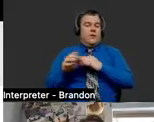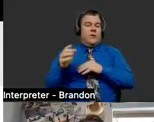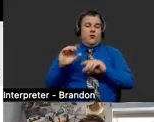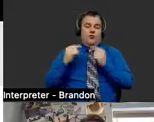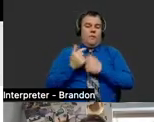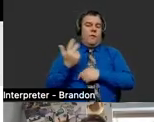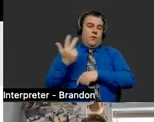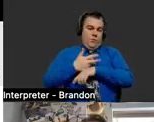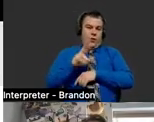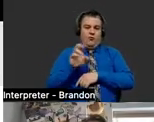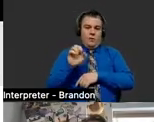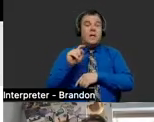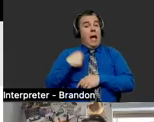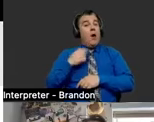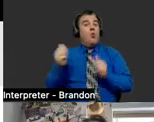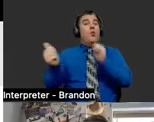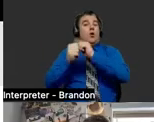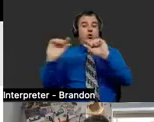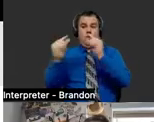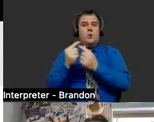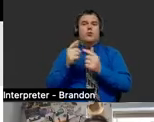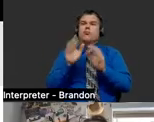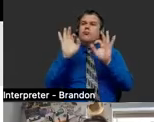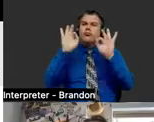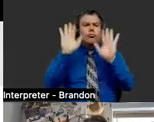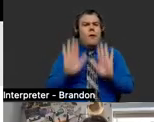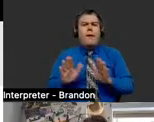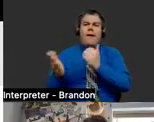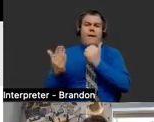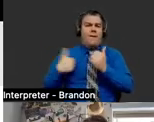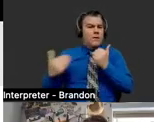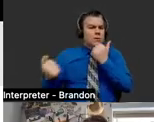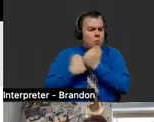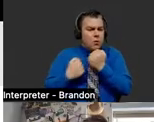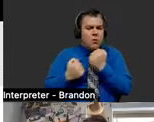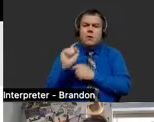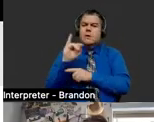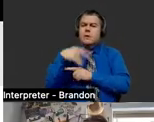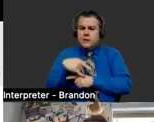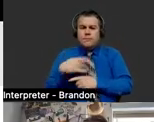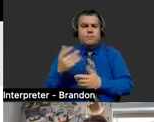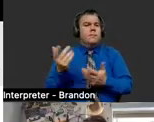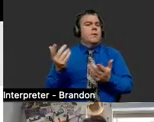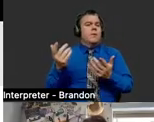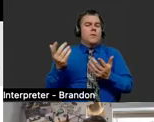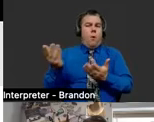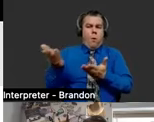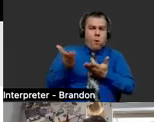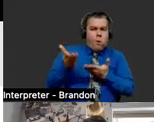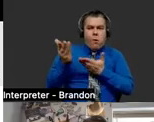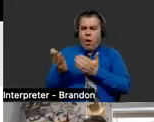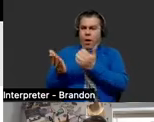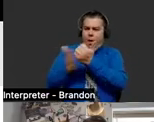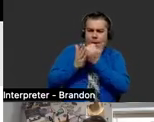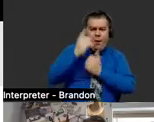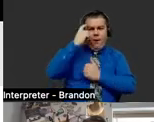when I did the 3 days. It was huge to have the support, to have the tips and the tricks for anything that you might want to tweak